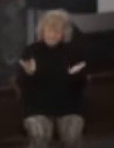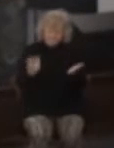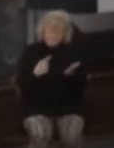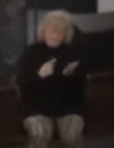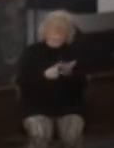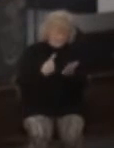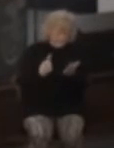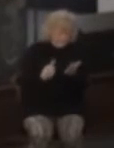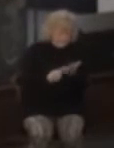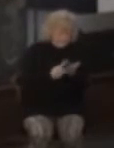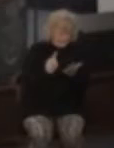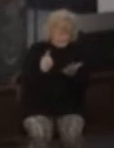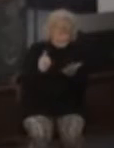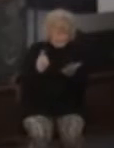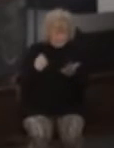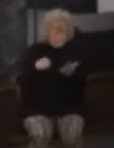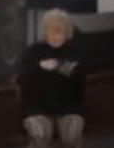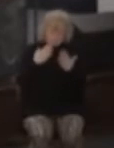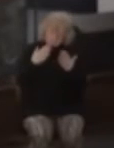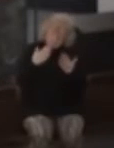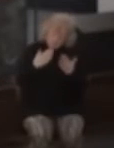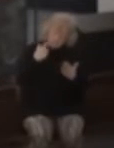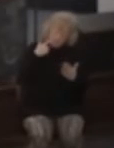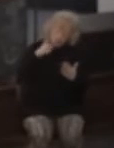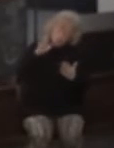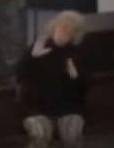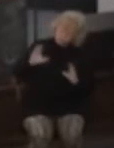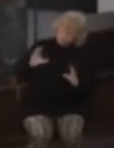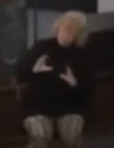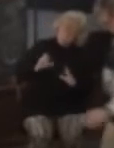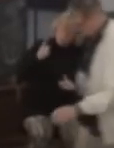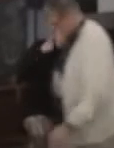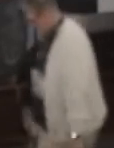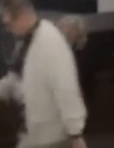sometimes we thank you for what you've done for us, but